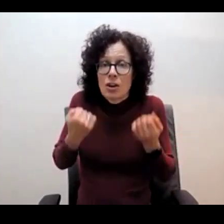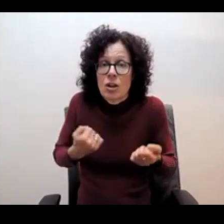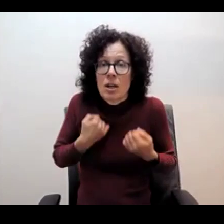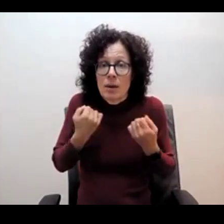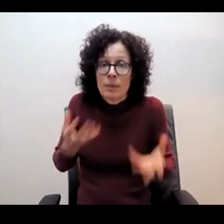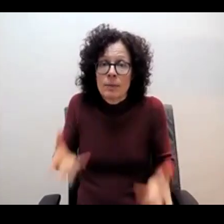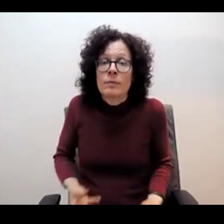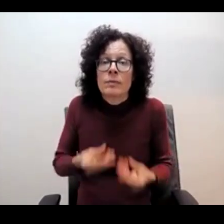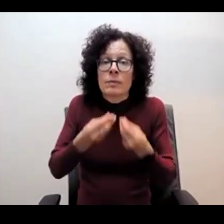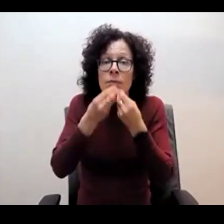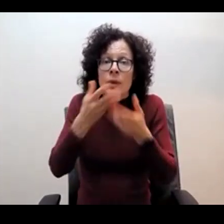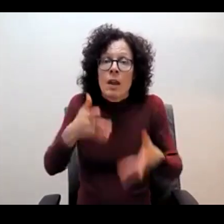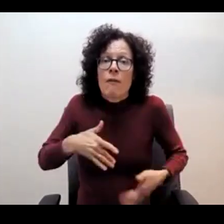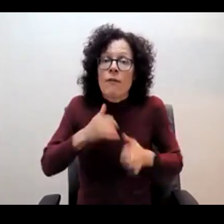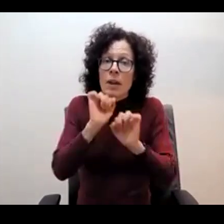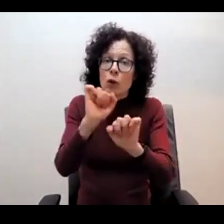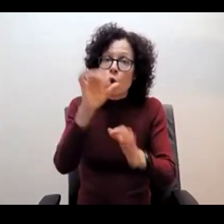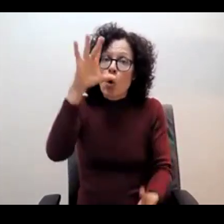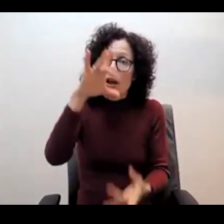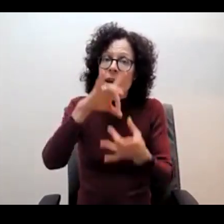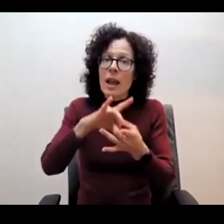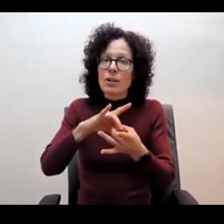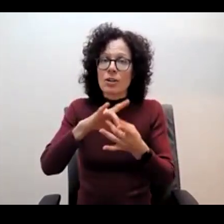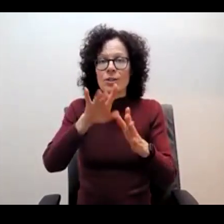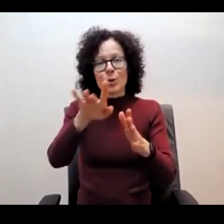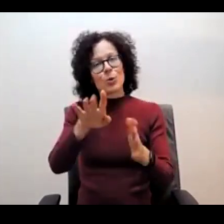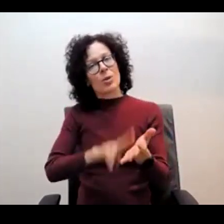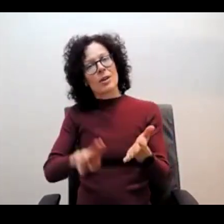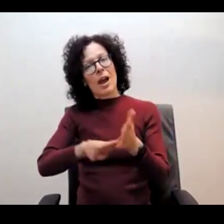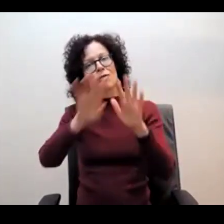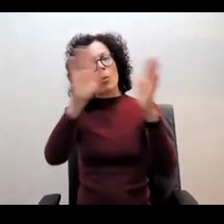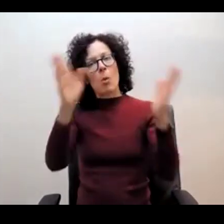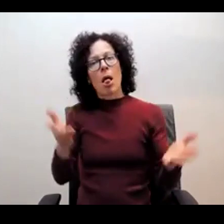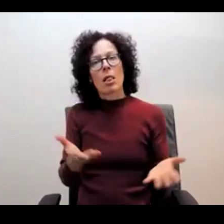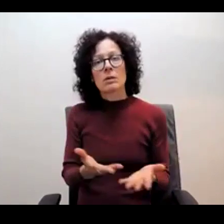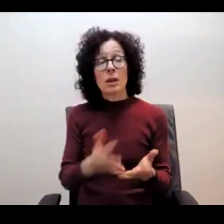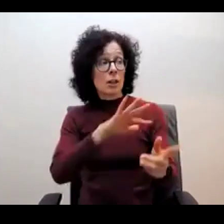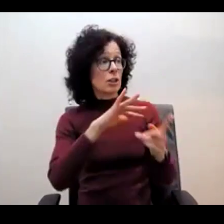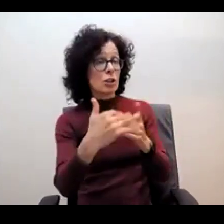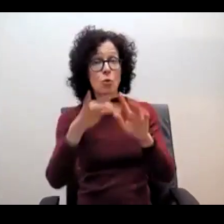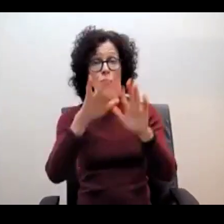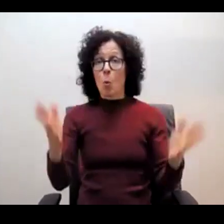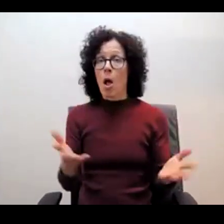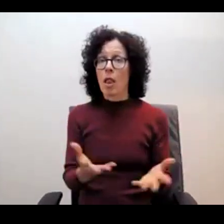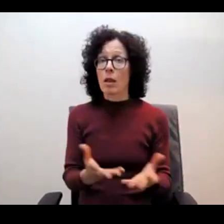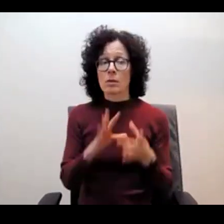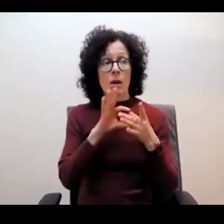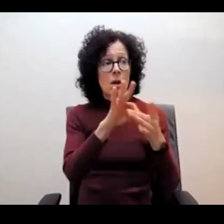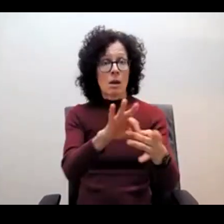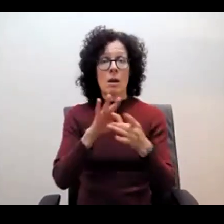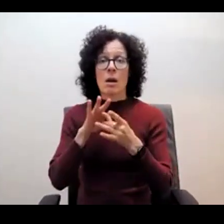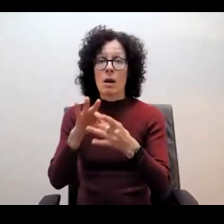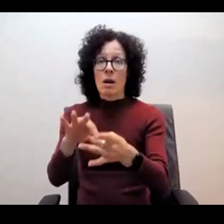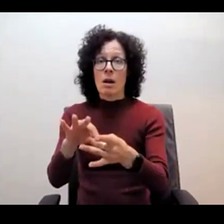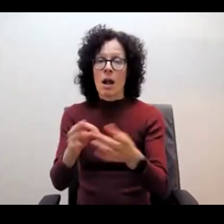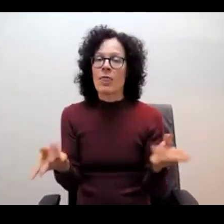Breathing in, feel your connection with the natural world, the social world. Coming back to that